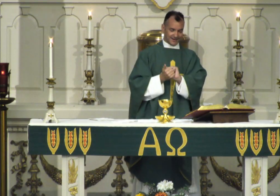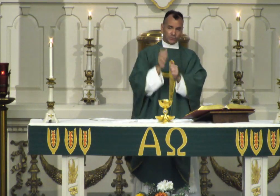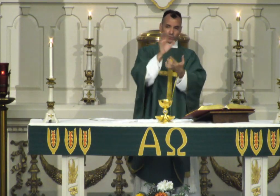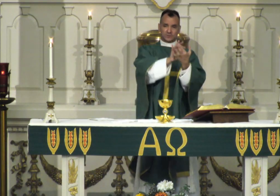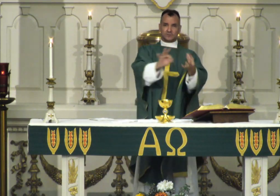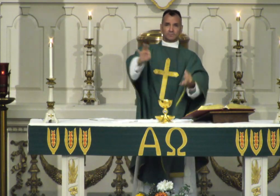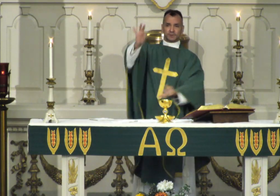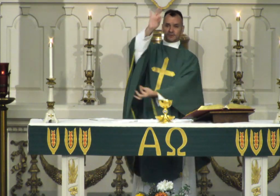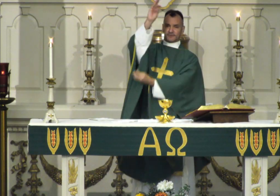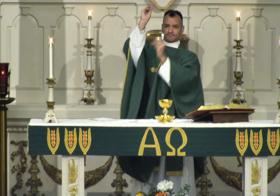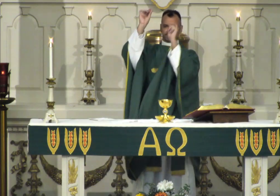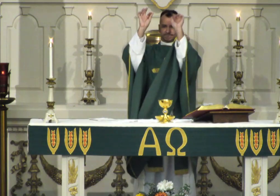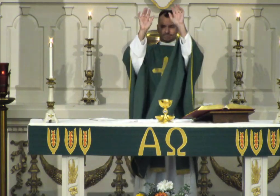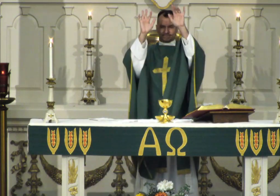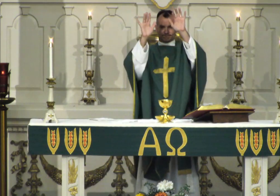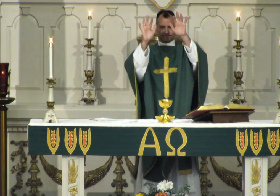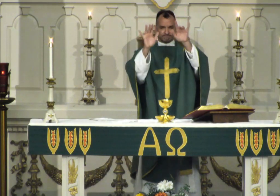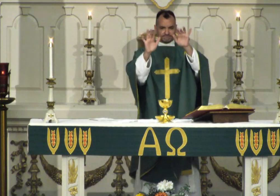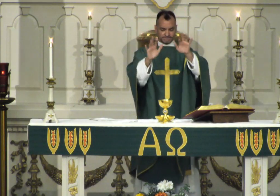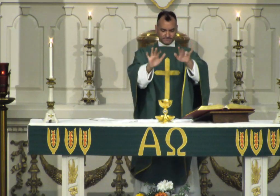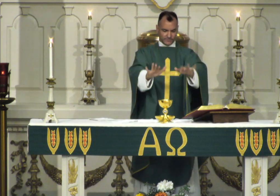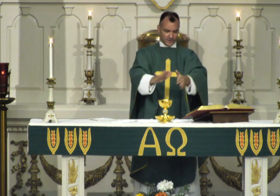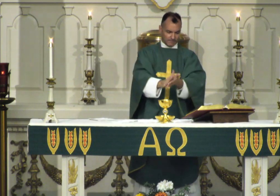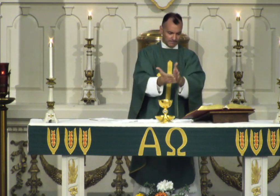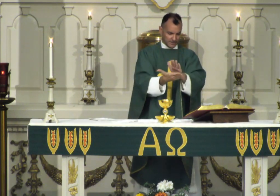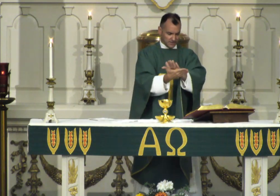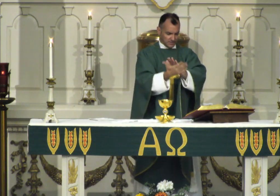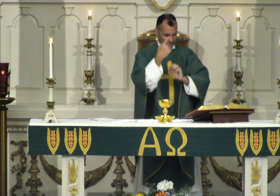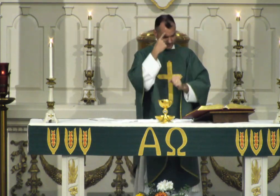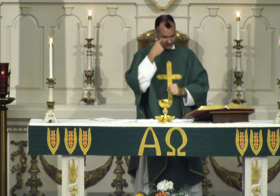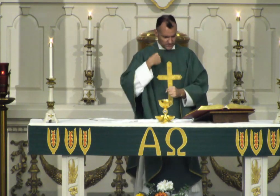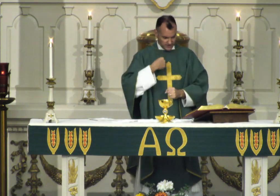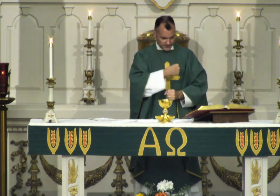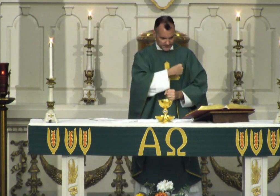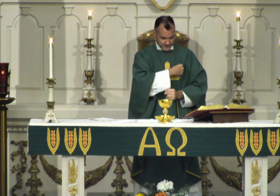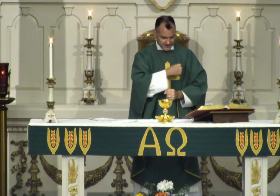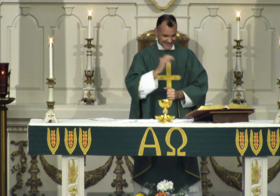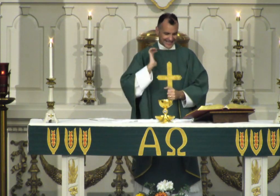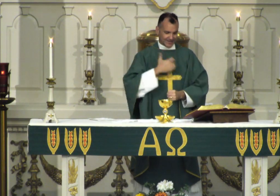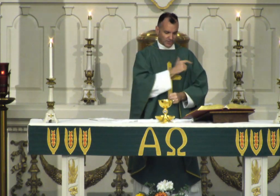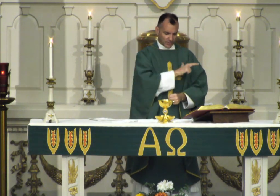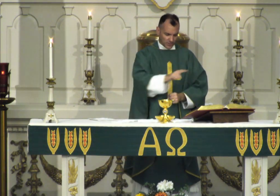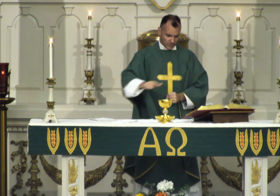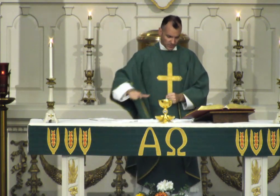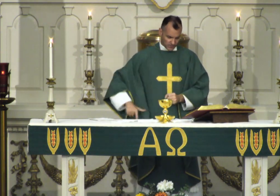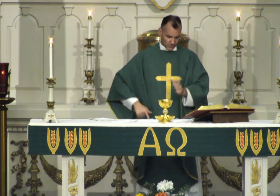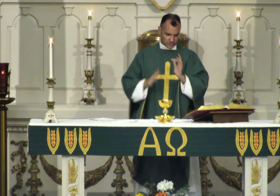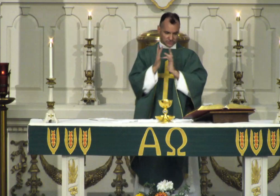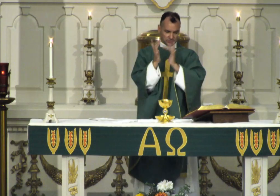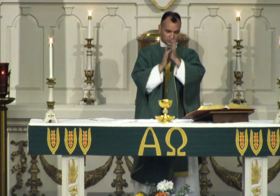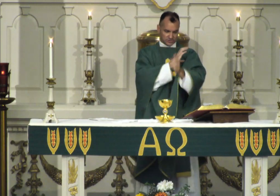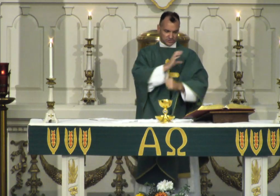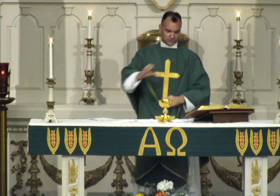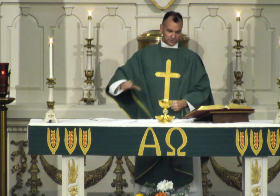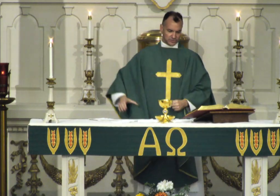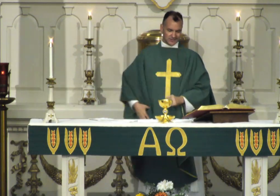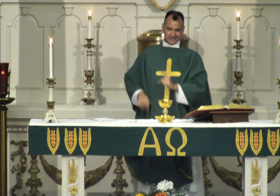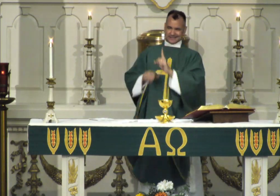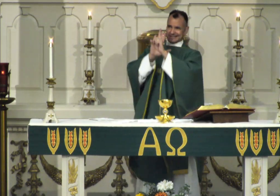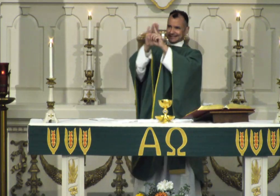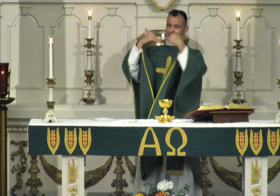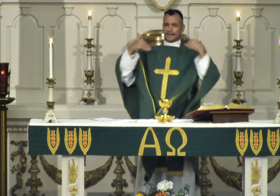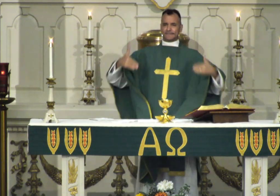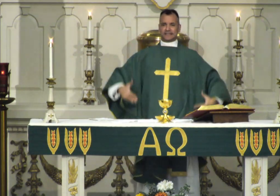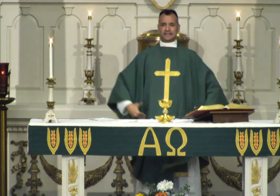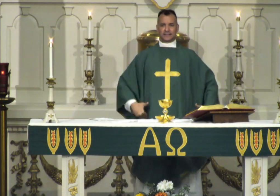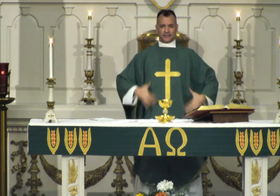Spirit upon them like the dewfall, so that they may become for us the body and blood of our Lord Jesus Christ.